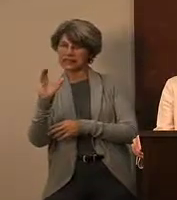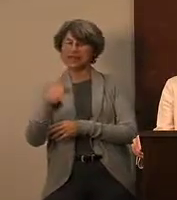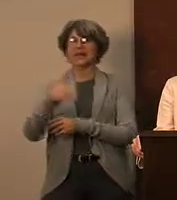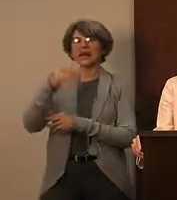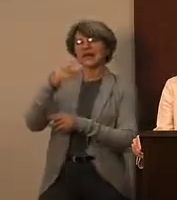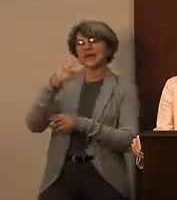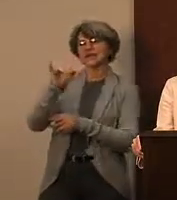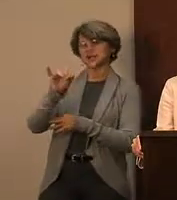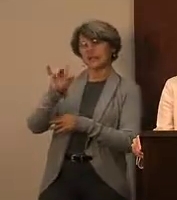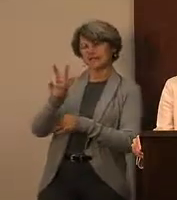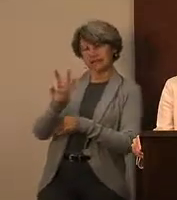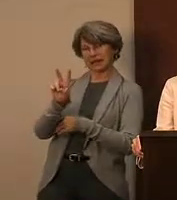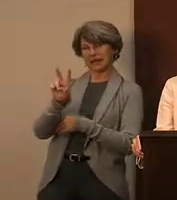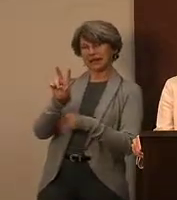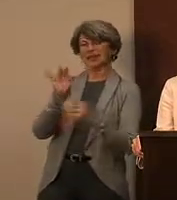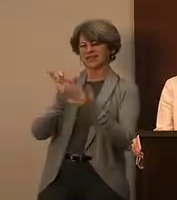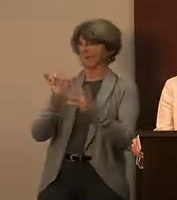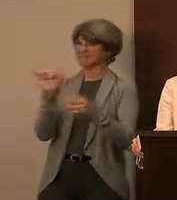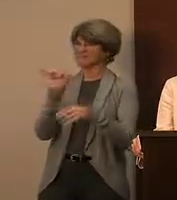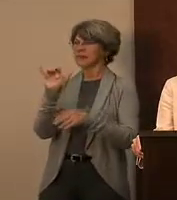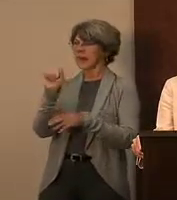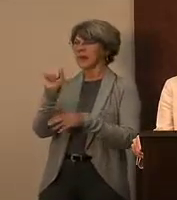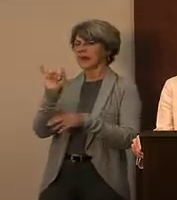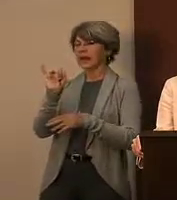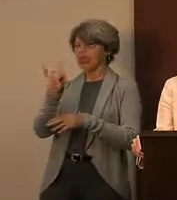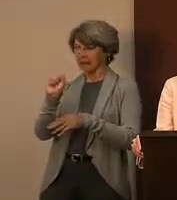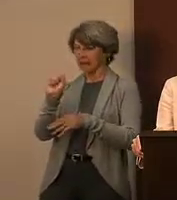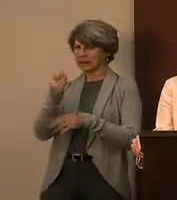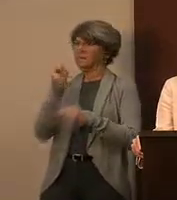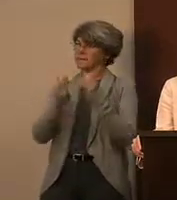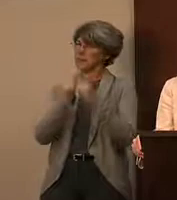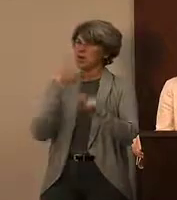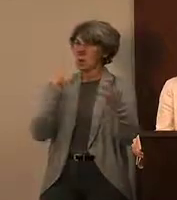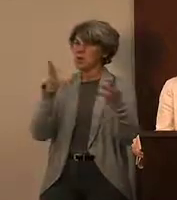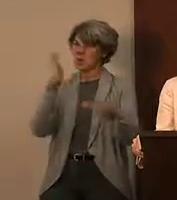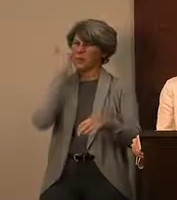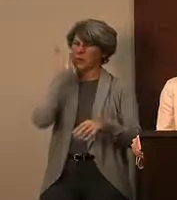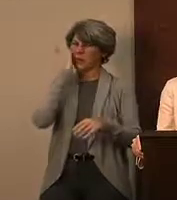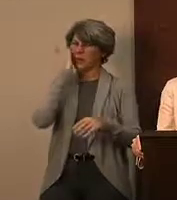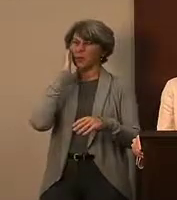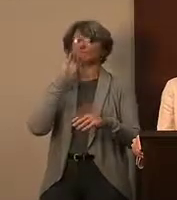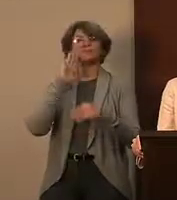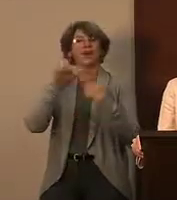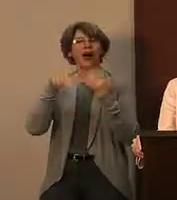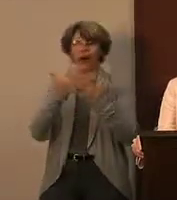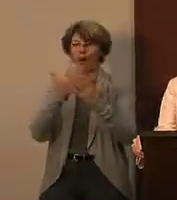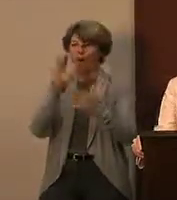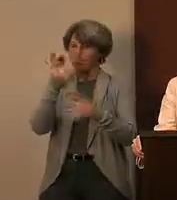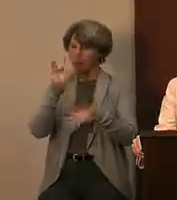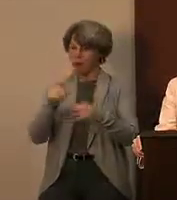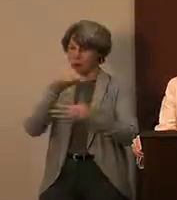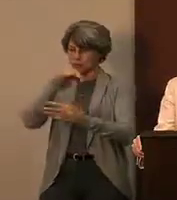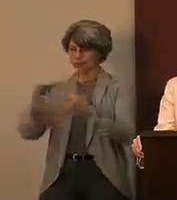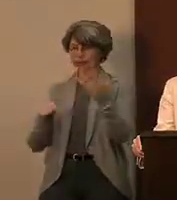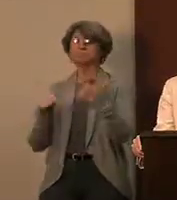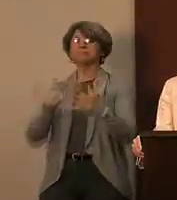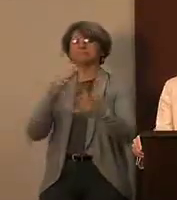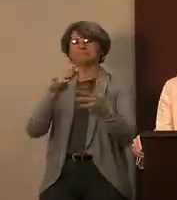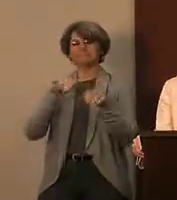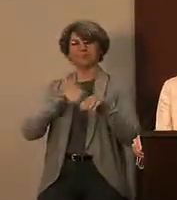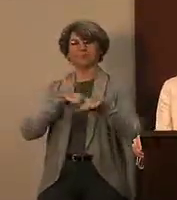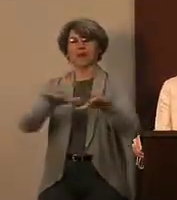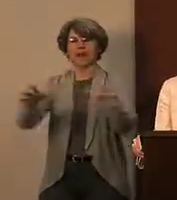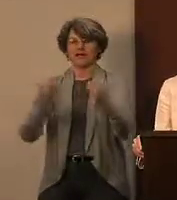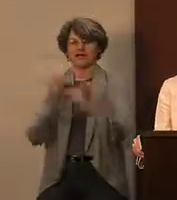HIV. Which is AIDS, and I know most people have heard of that. These are all carried in the blood. Hepatitis B, you